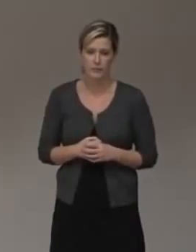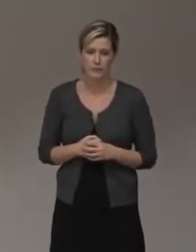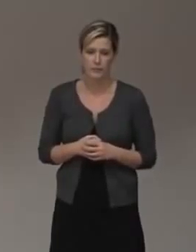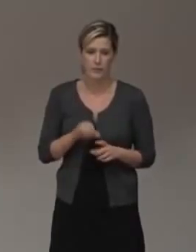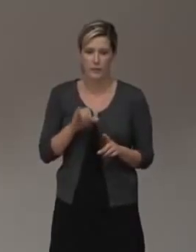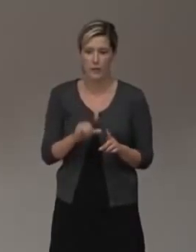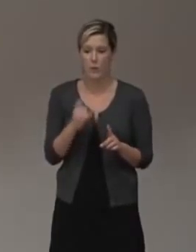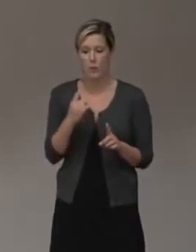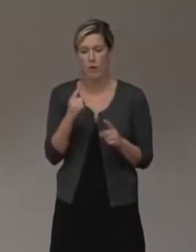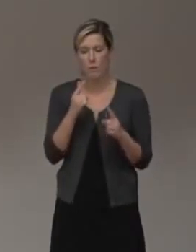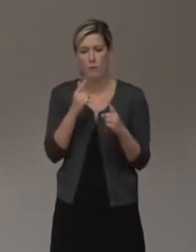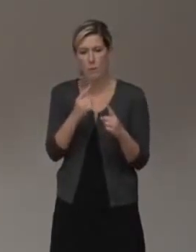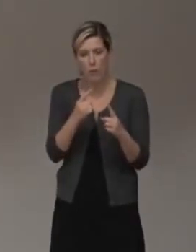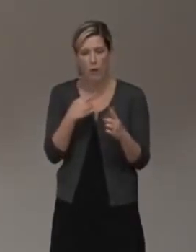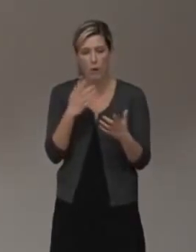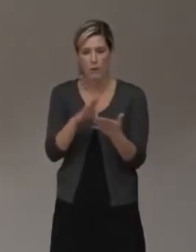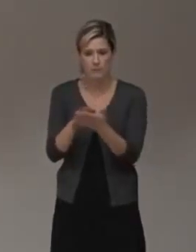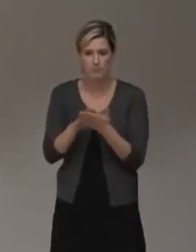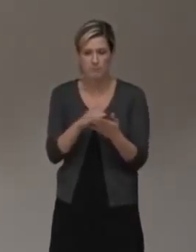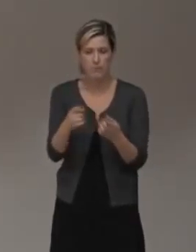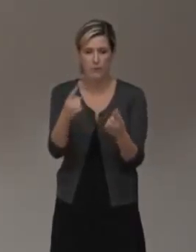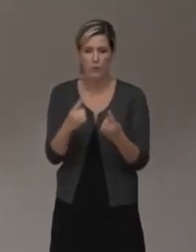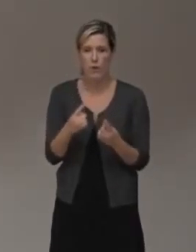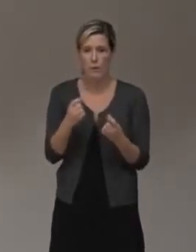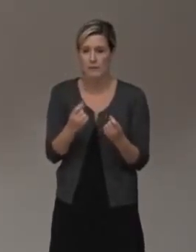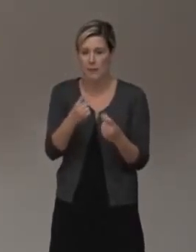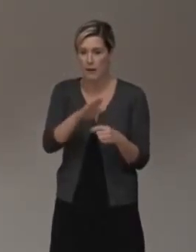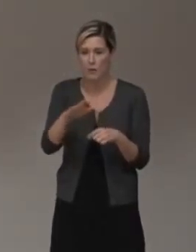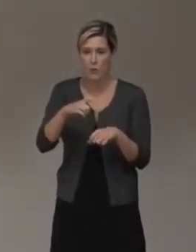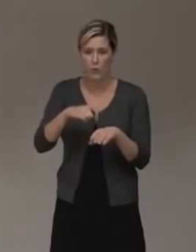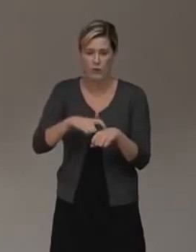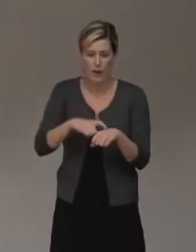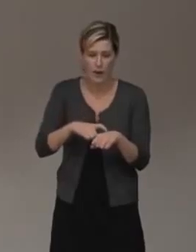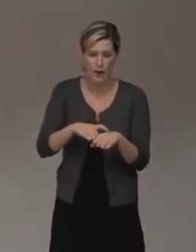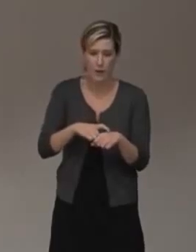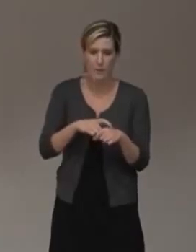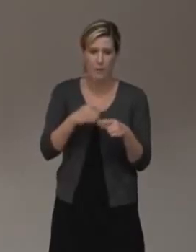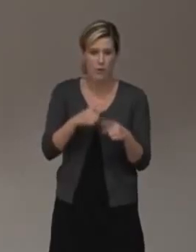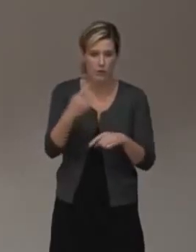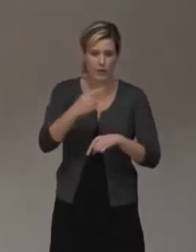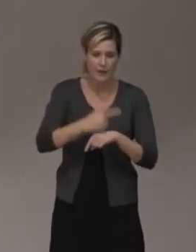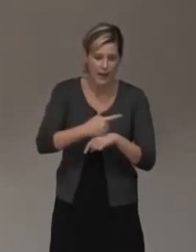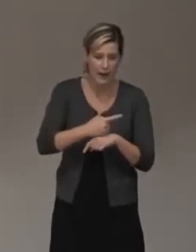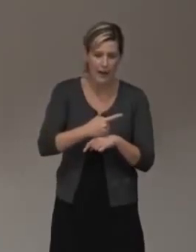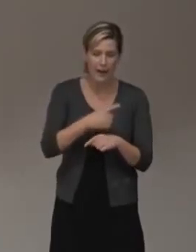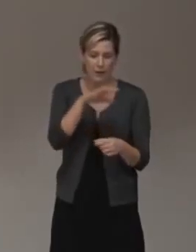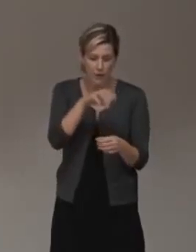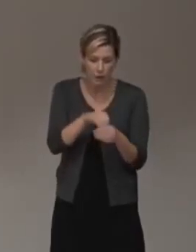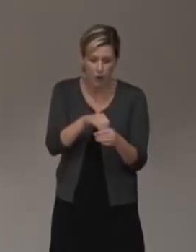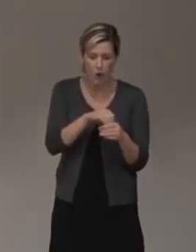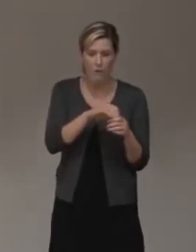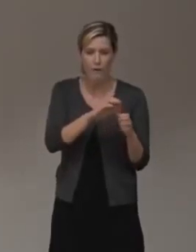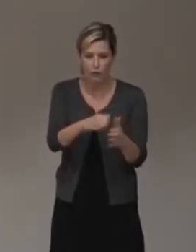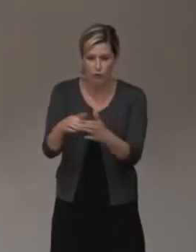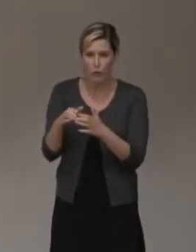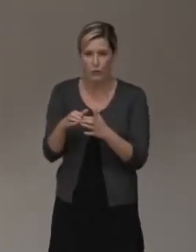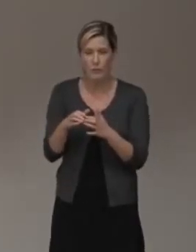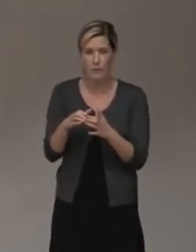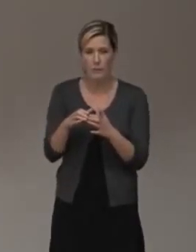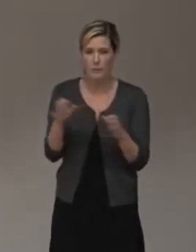wanted to make as I commend you all for being here and spending the various times during the day today to participate in